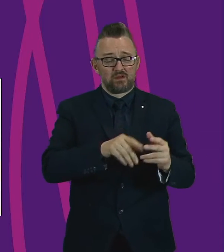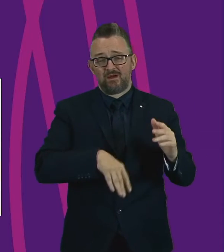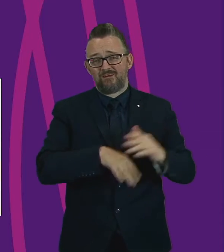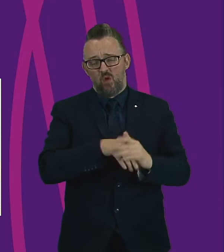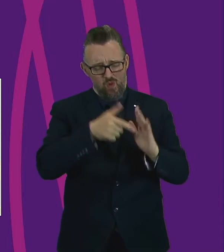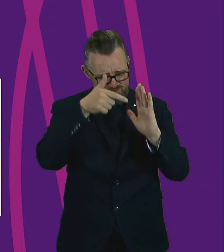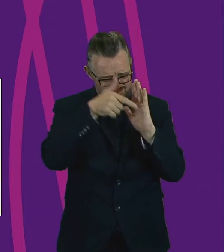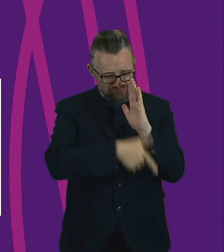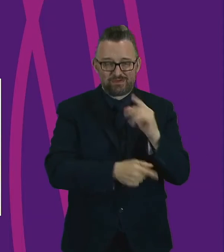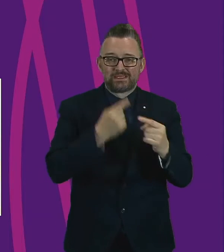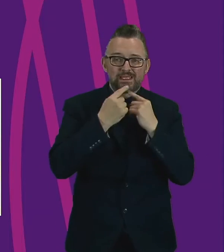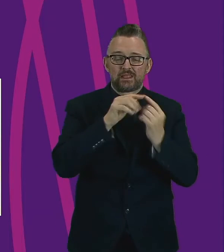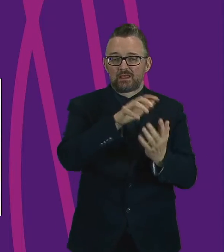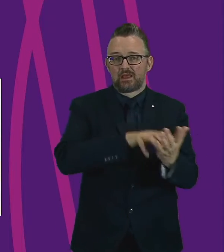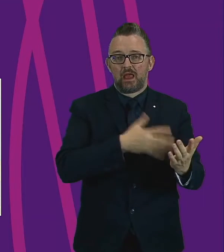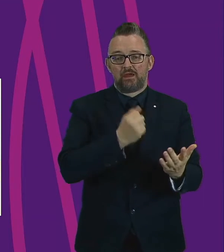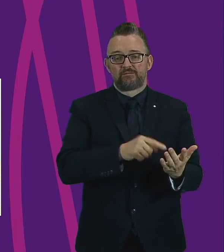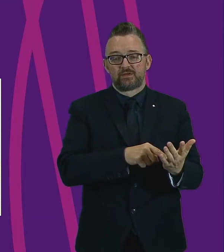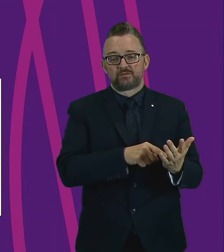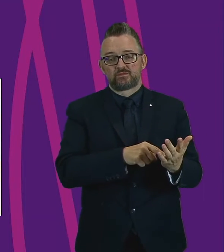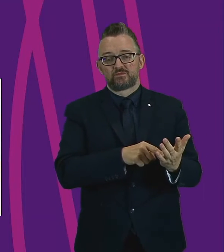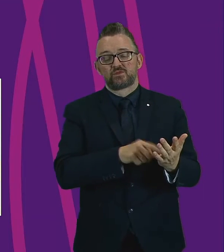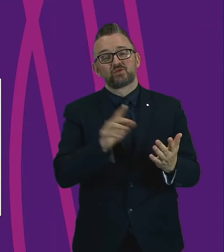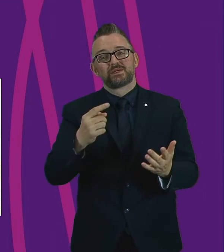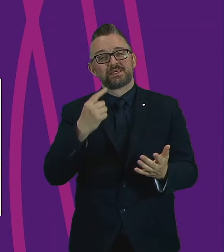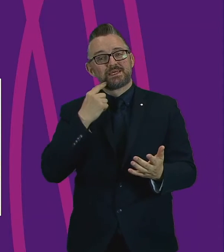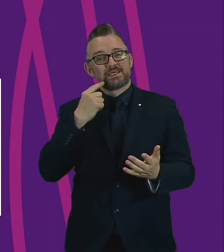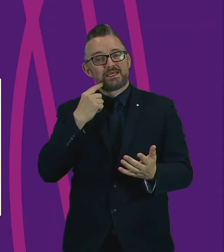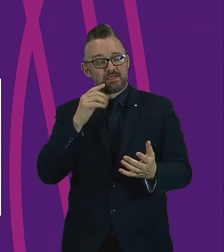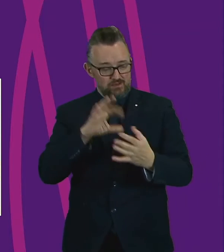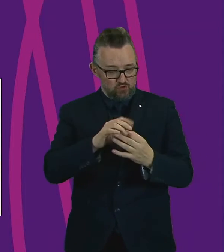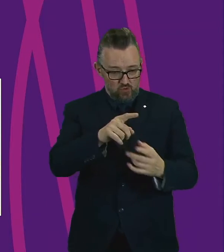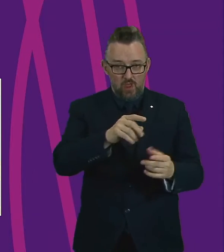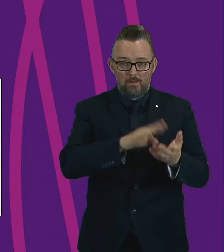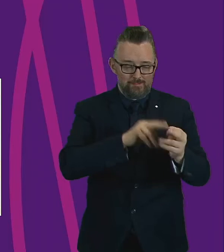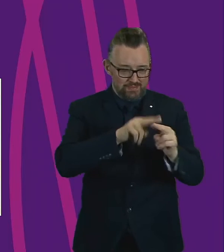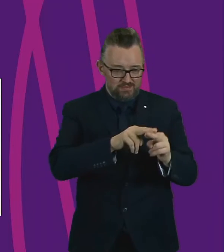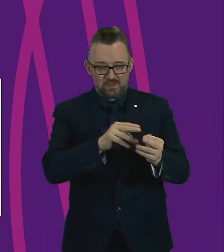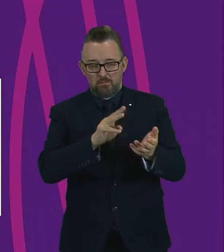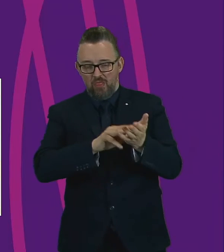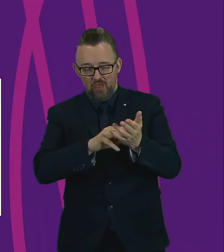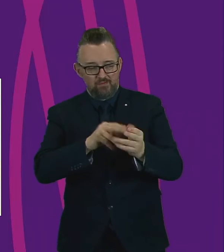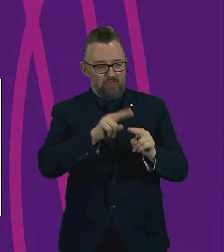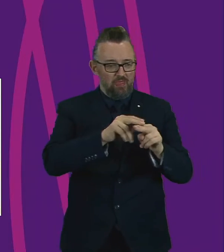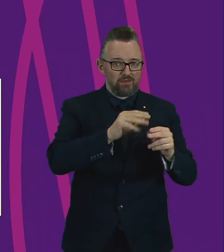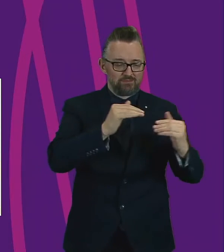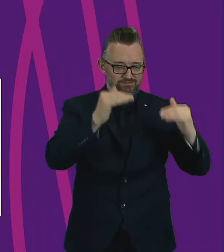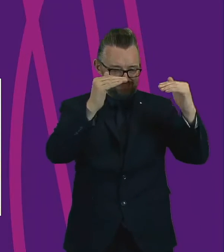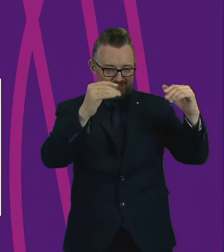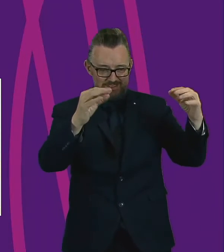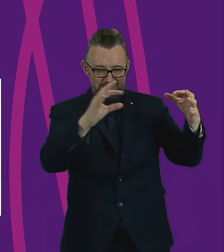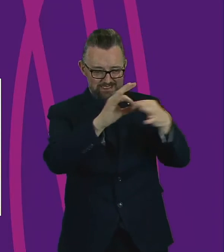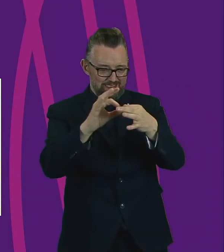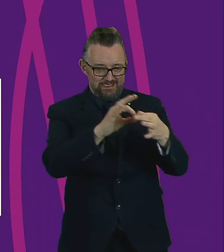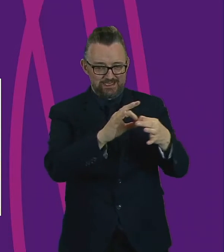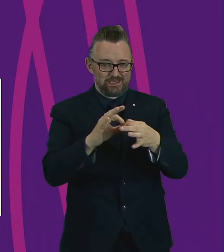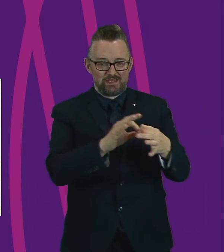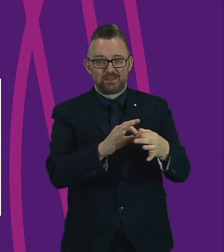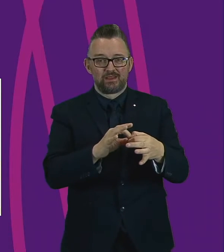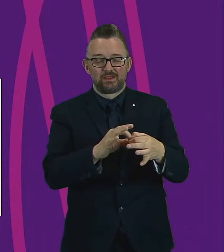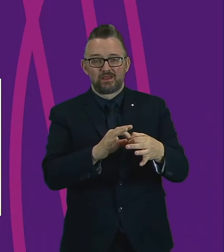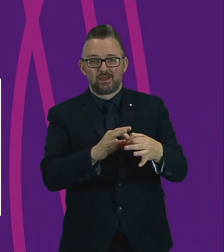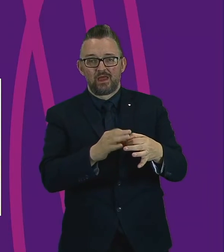anywhere else. It's thus easier to identify connections of paternity, maternity and consanguinity